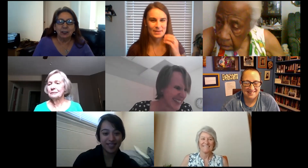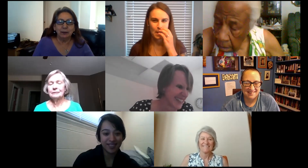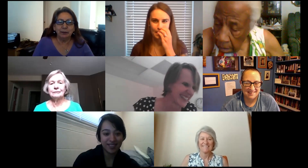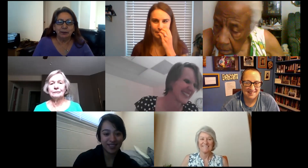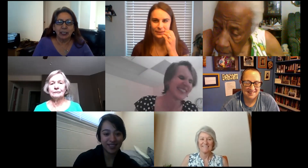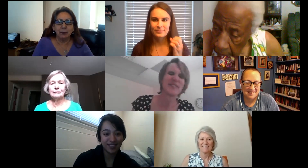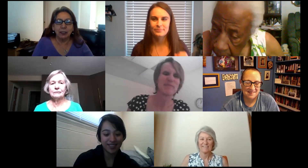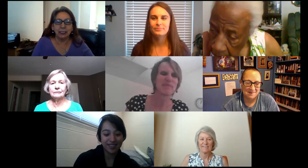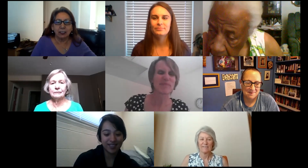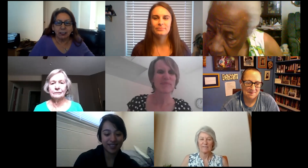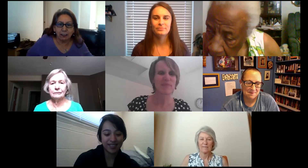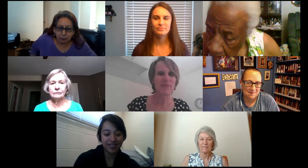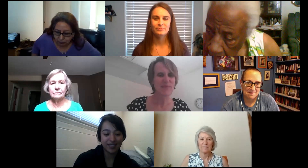So I'm gonna start off